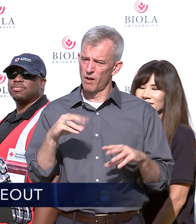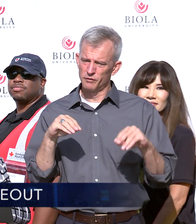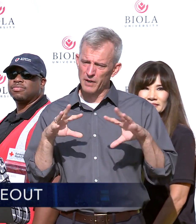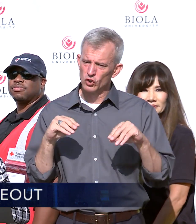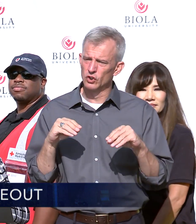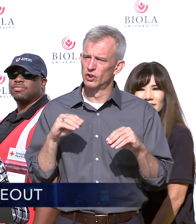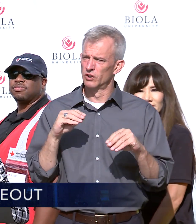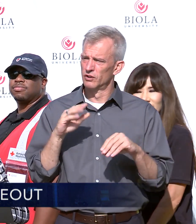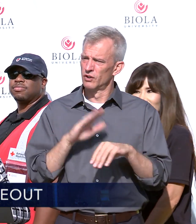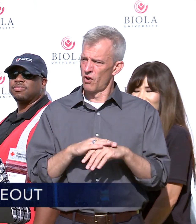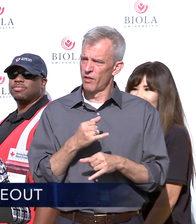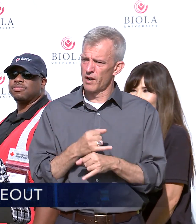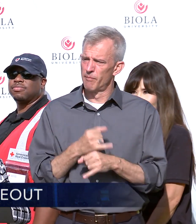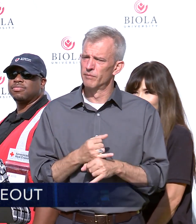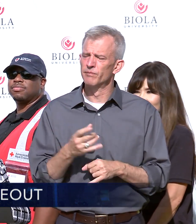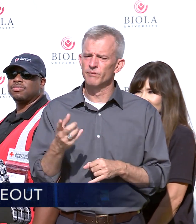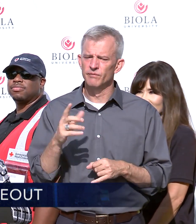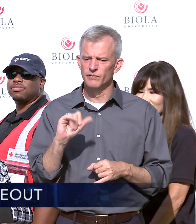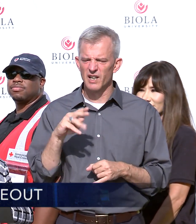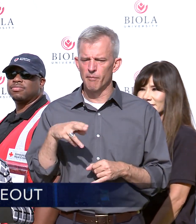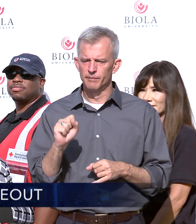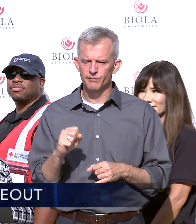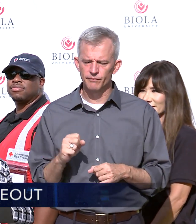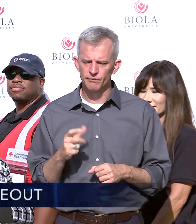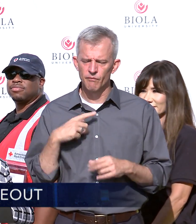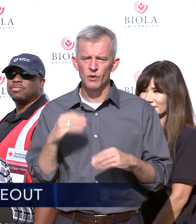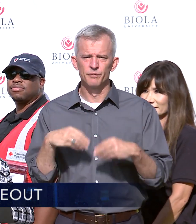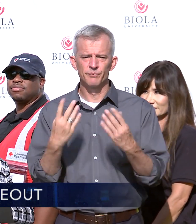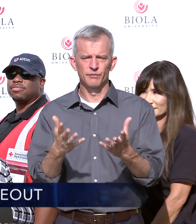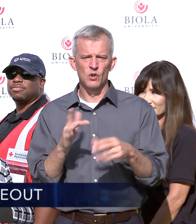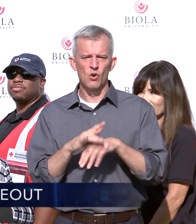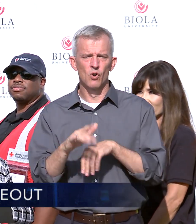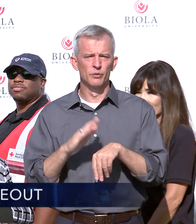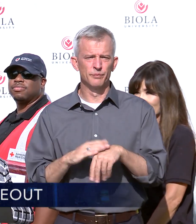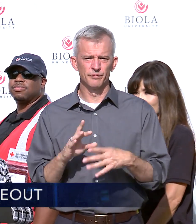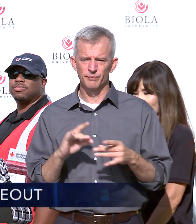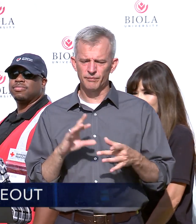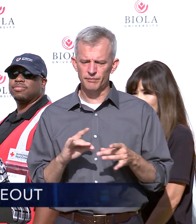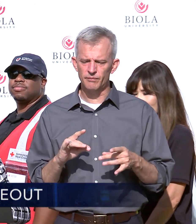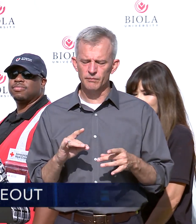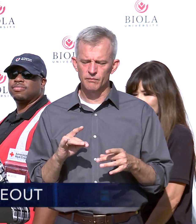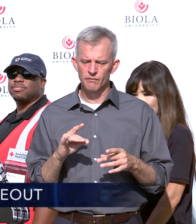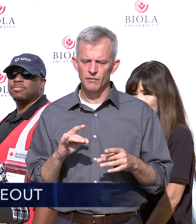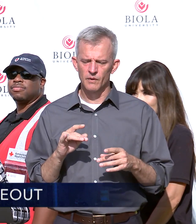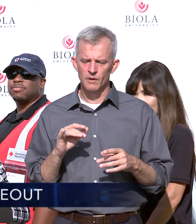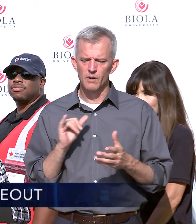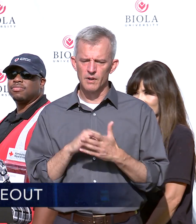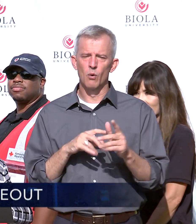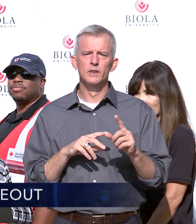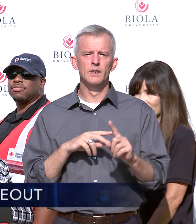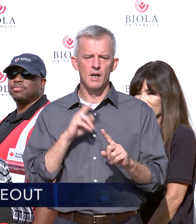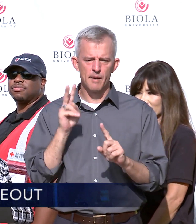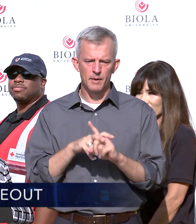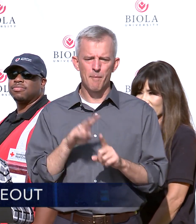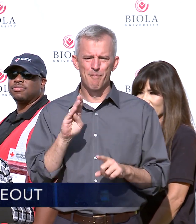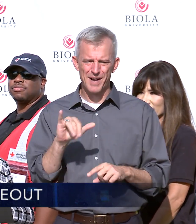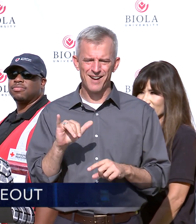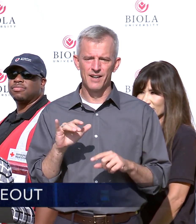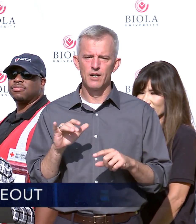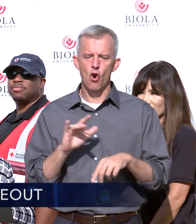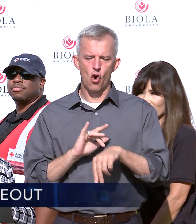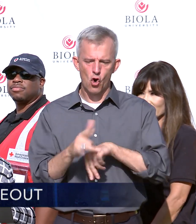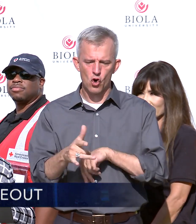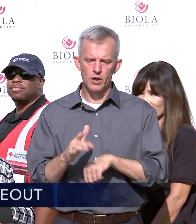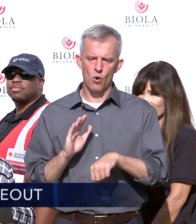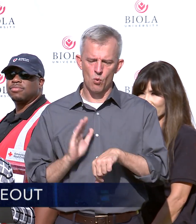deliver the Shake Alert Earthquake Early Warning message that was implemented by Early Warning Labs. And so